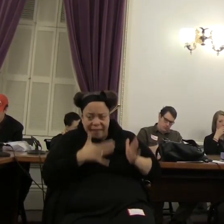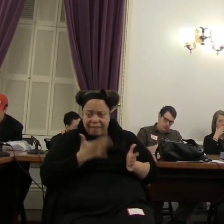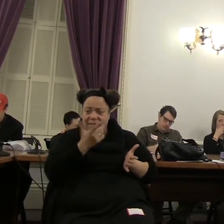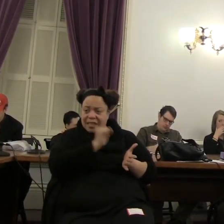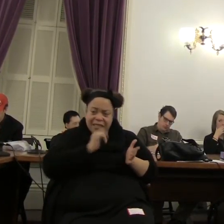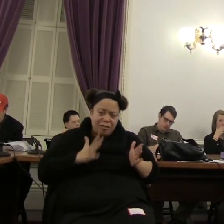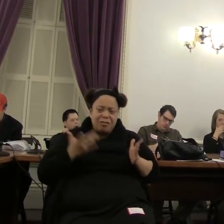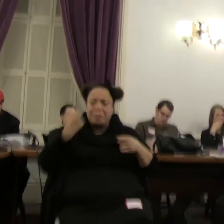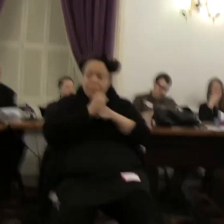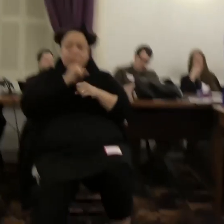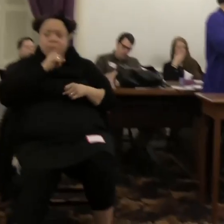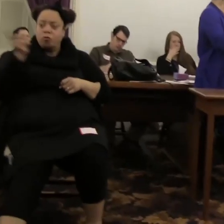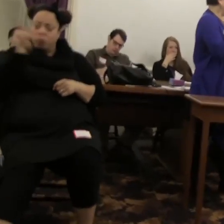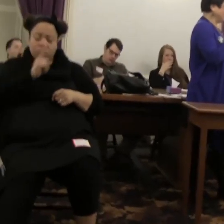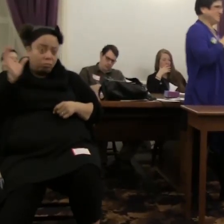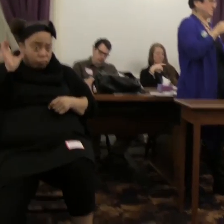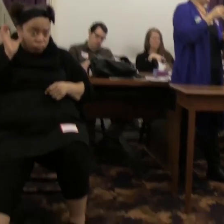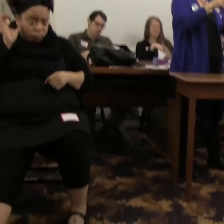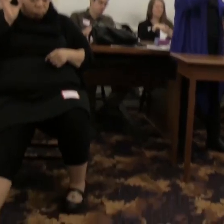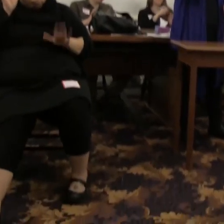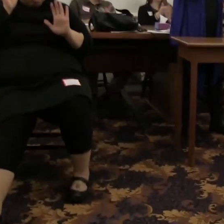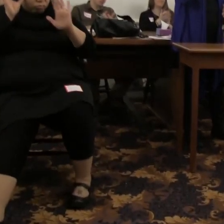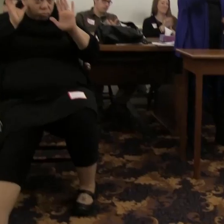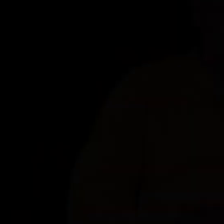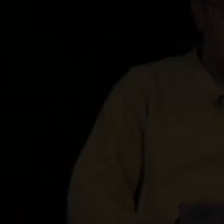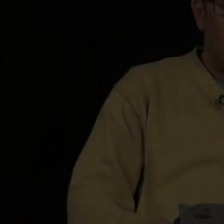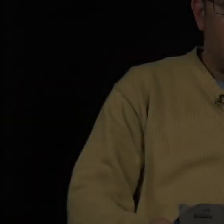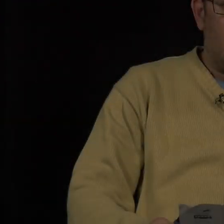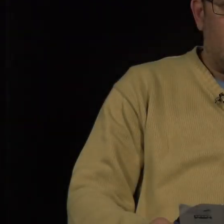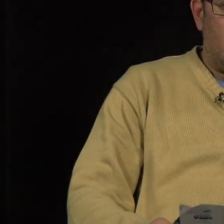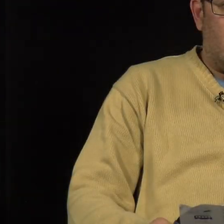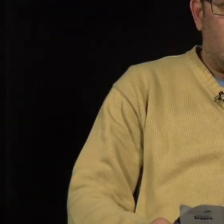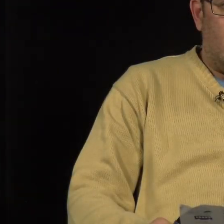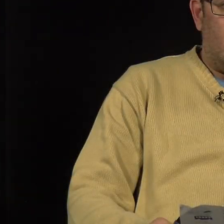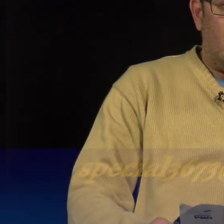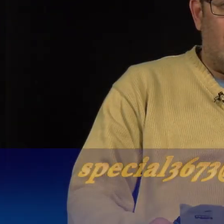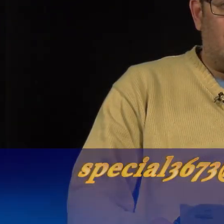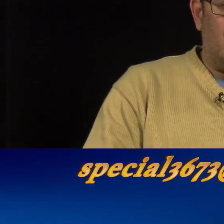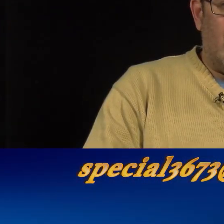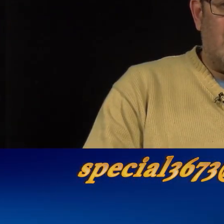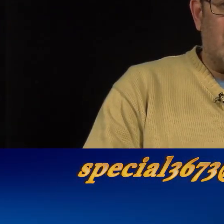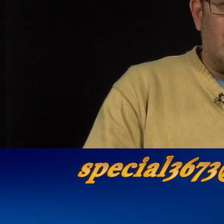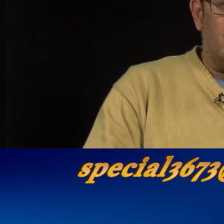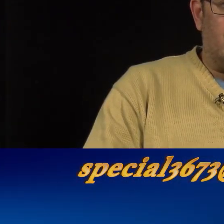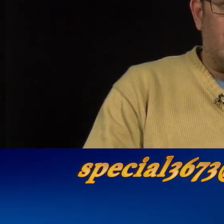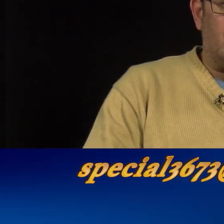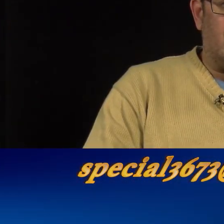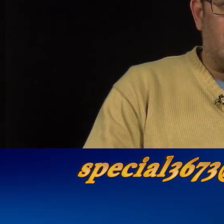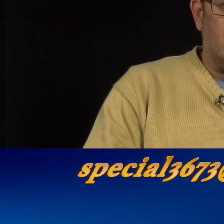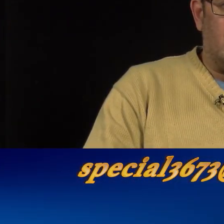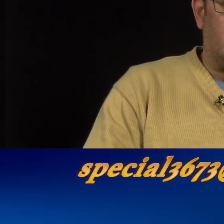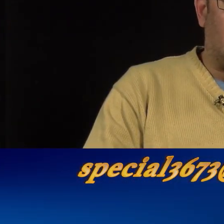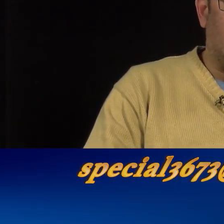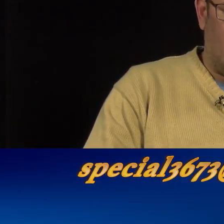My time is up, but while you're here, please reach out, talk to a rep, talk to a senator, and